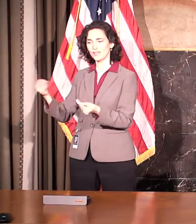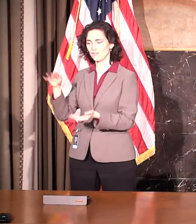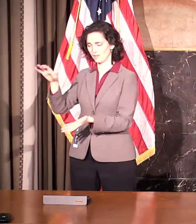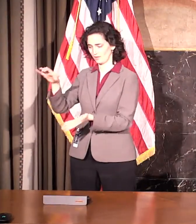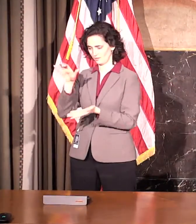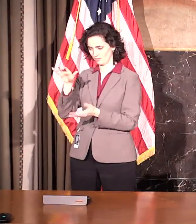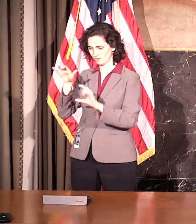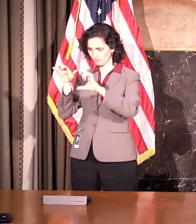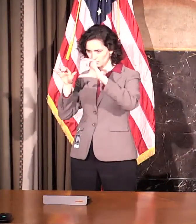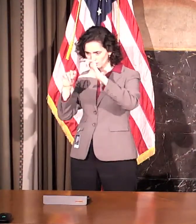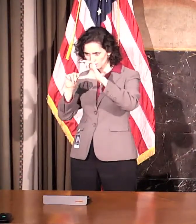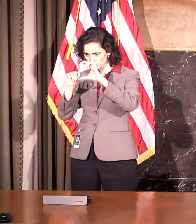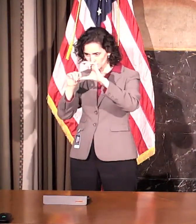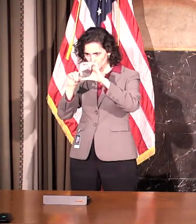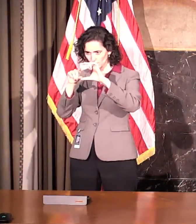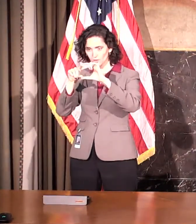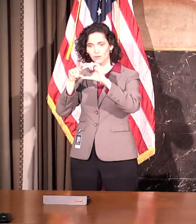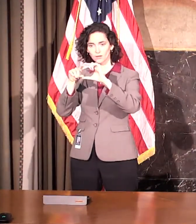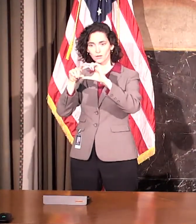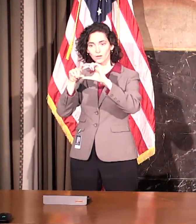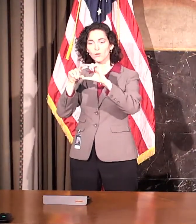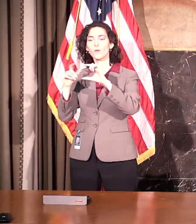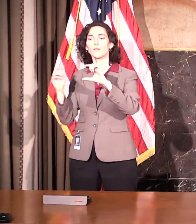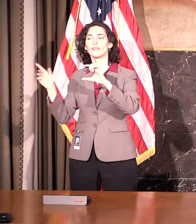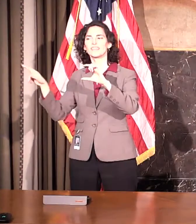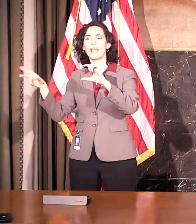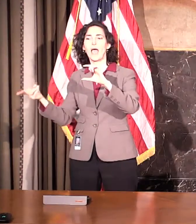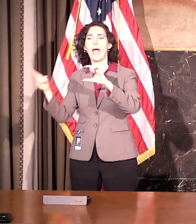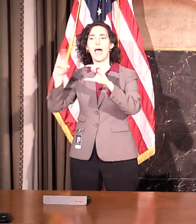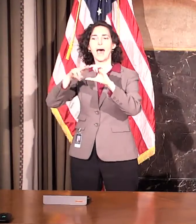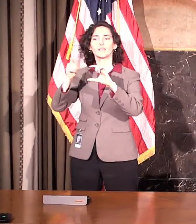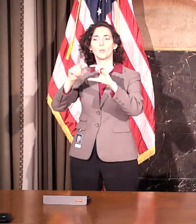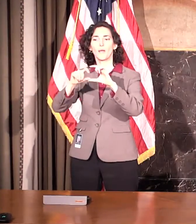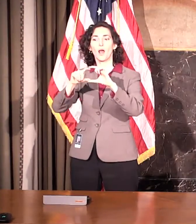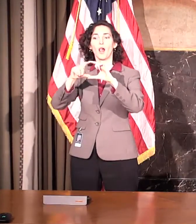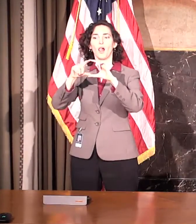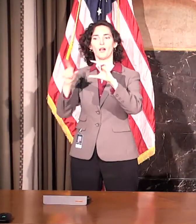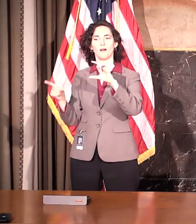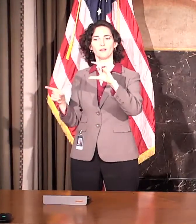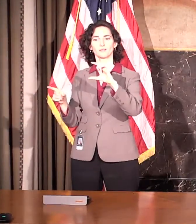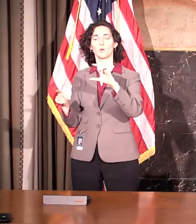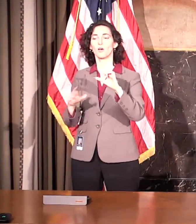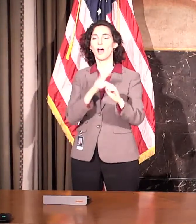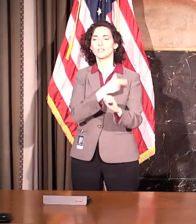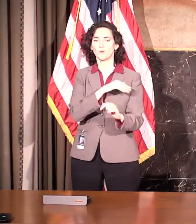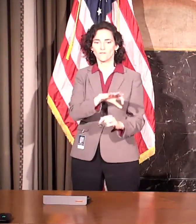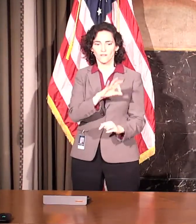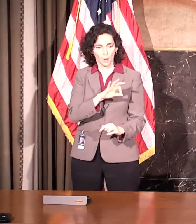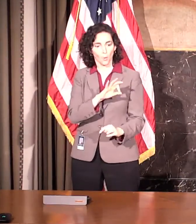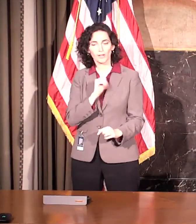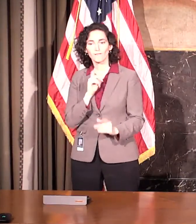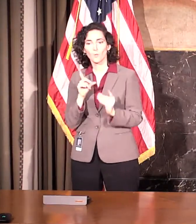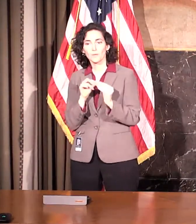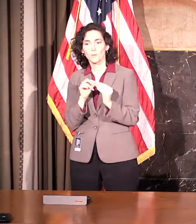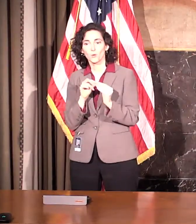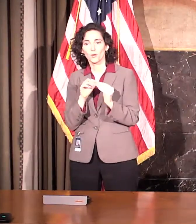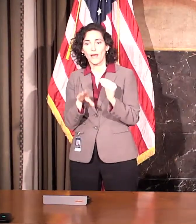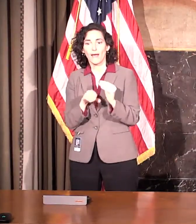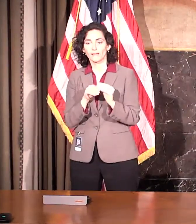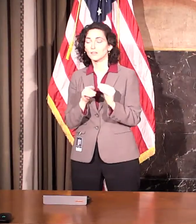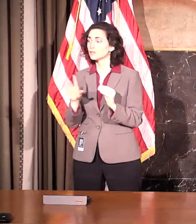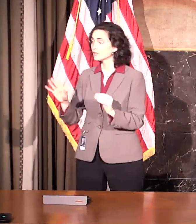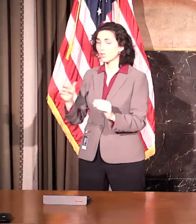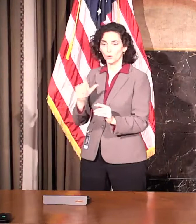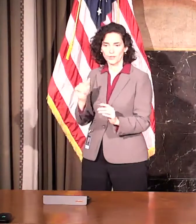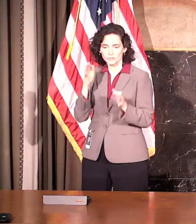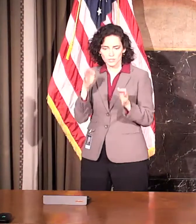there's an extra dose here or there as hospitals are finding out, and we've been very clear with Louisiana that we don't want to waste